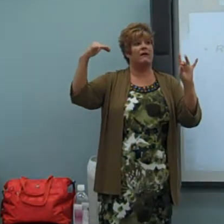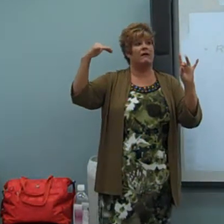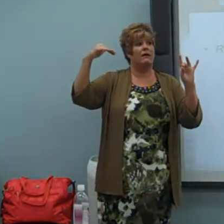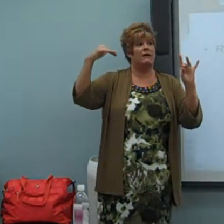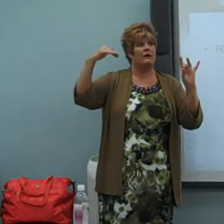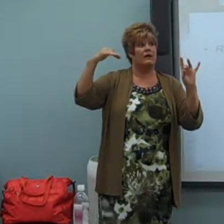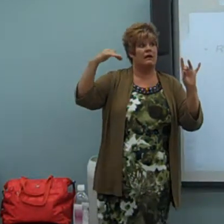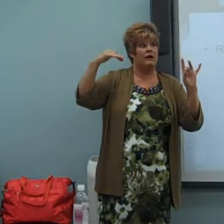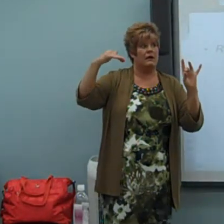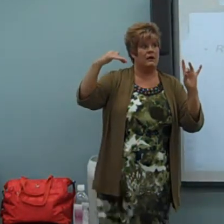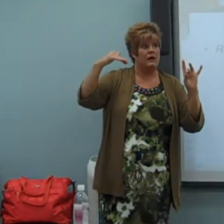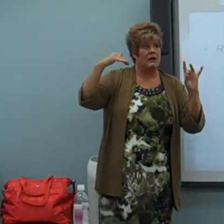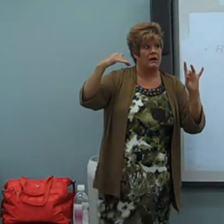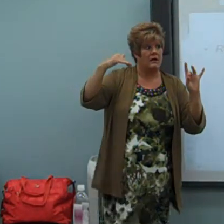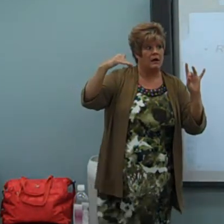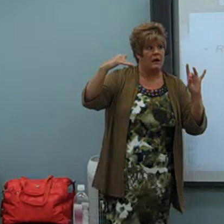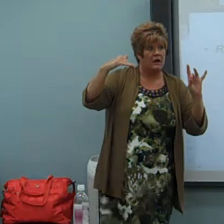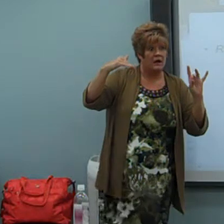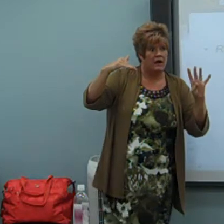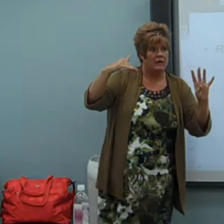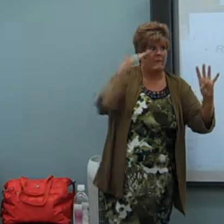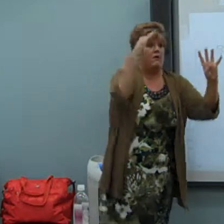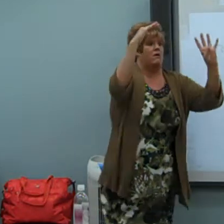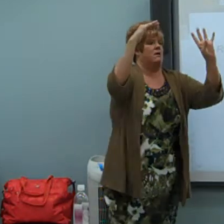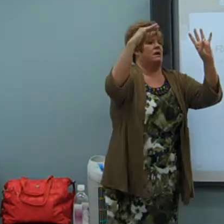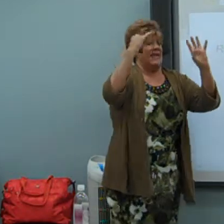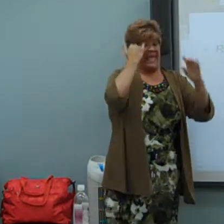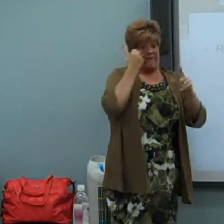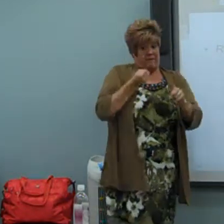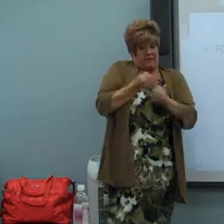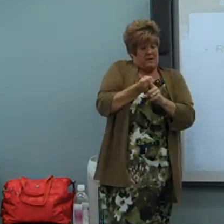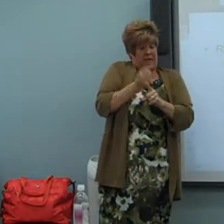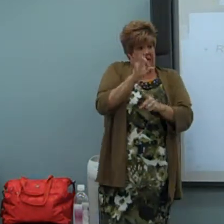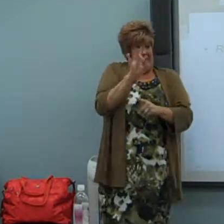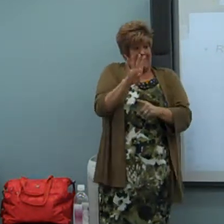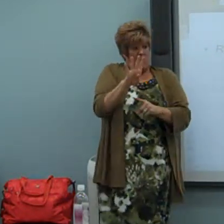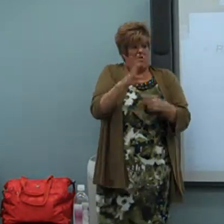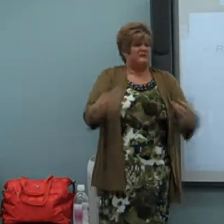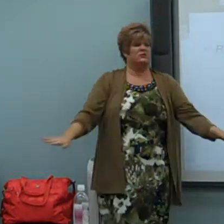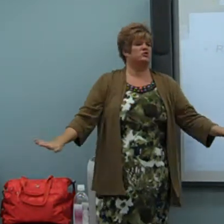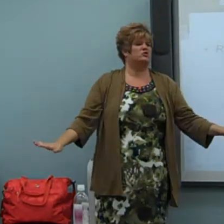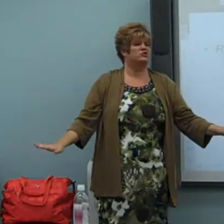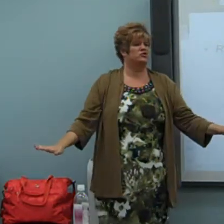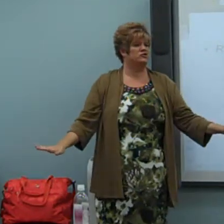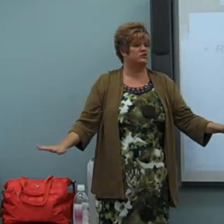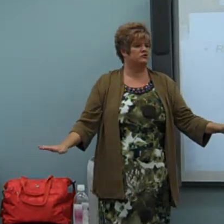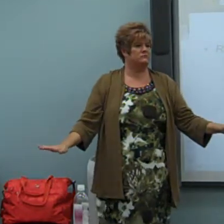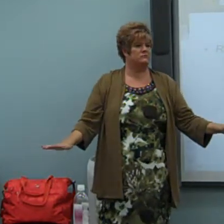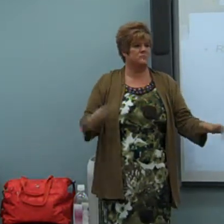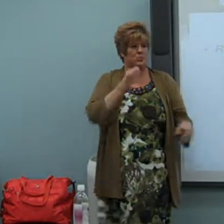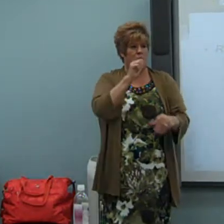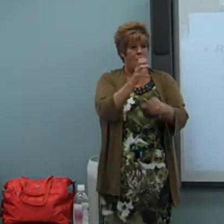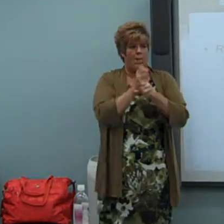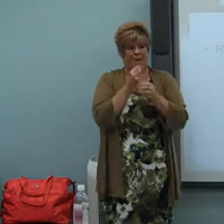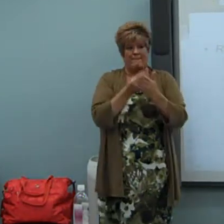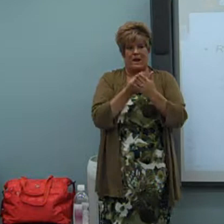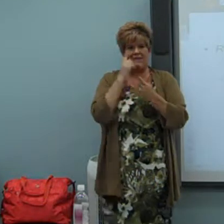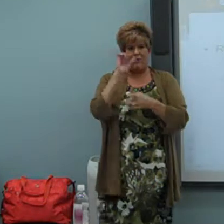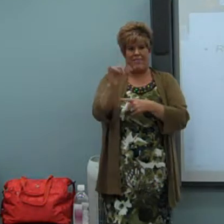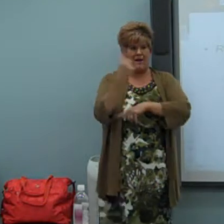times. 85, 85, 85, but then when it starts dropping down, that really does impact us. Because